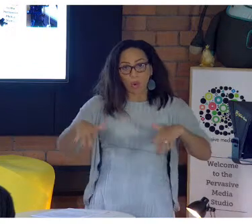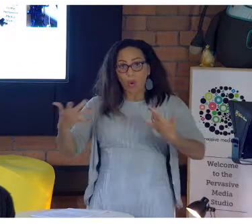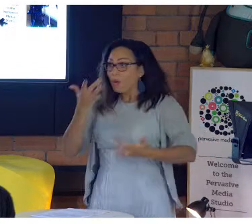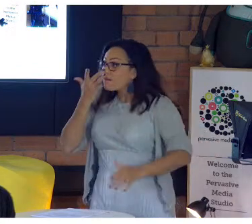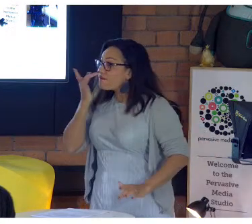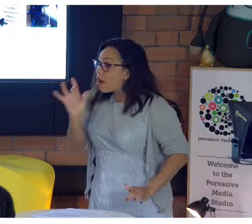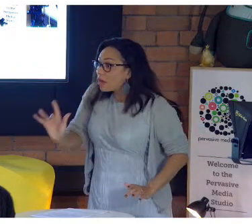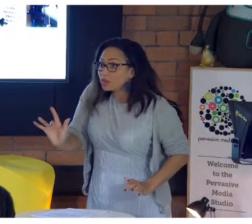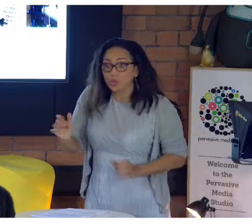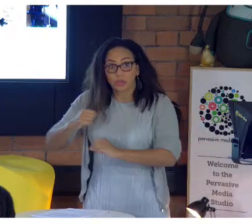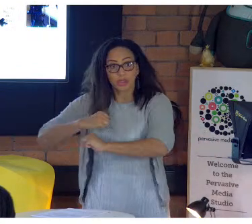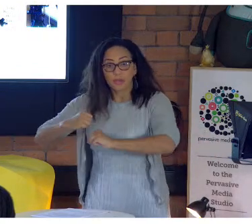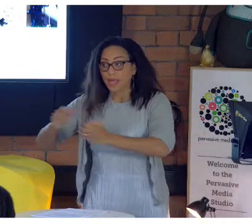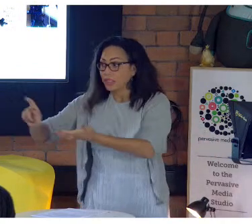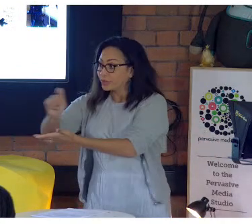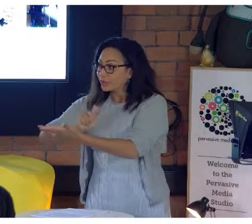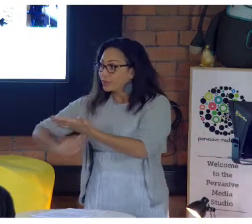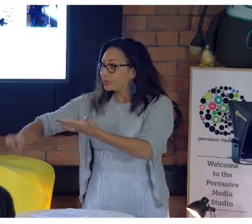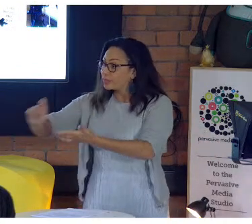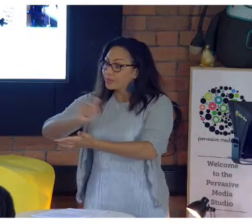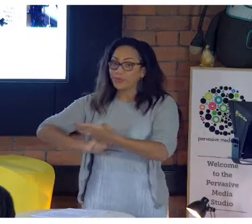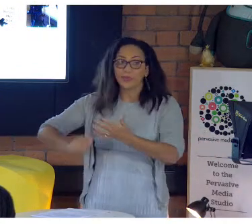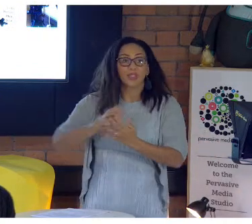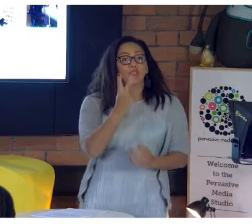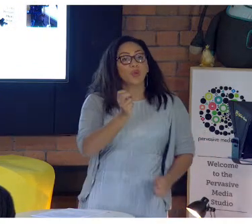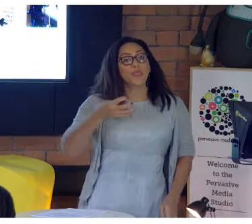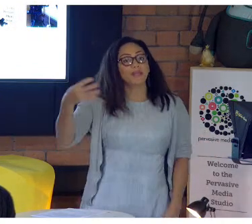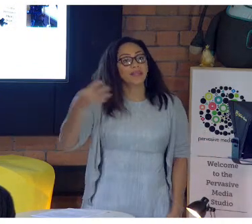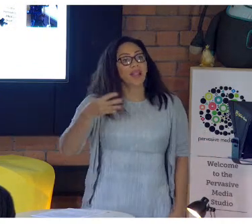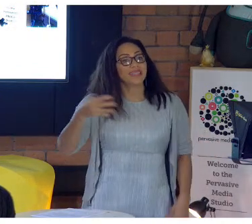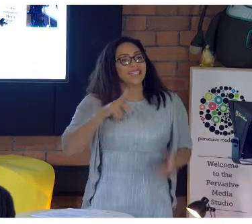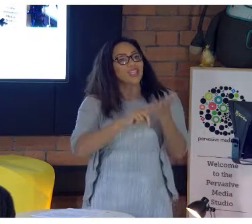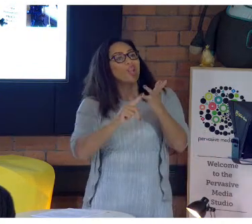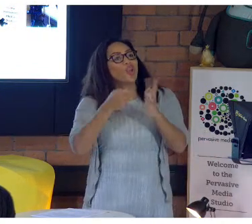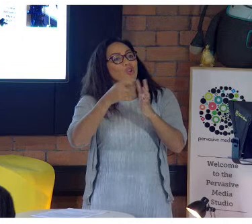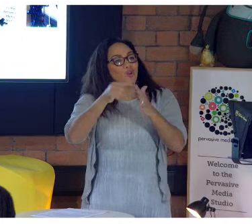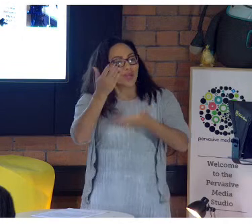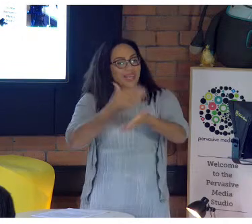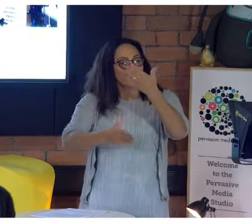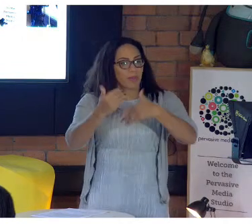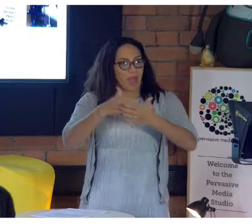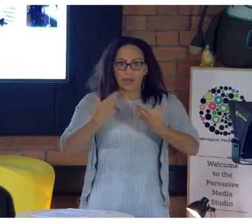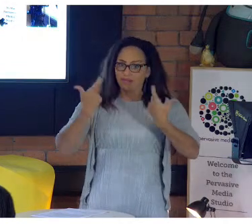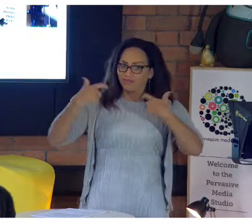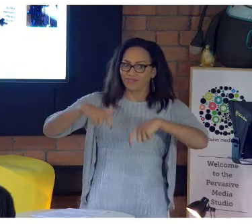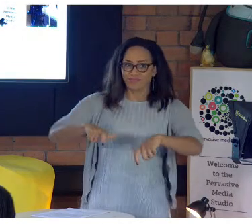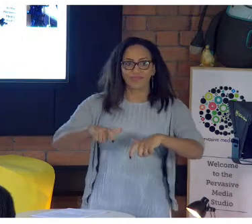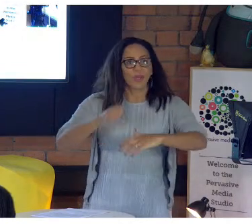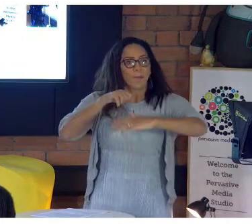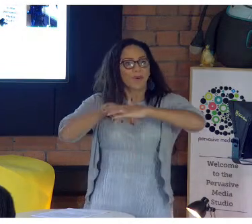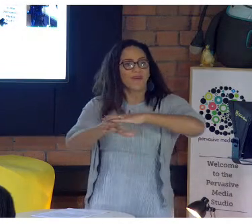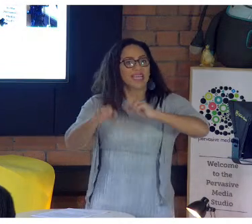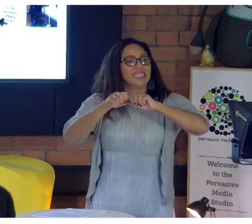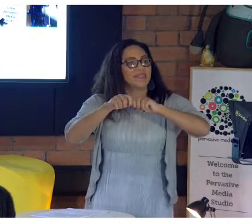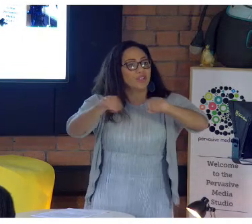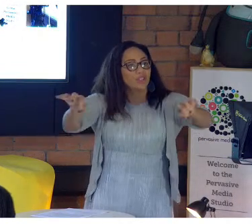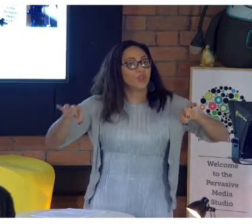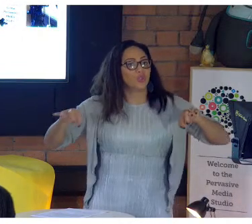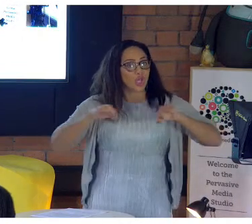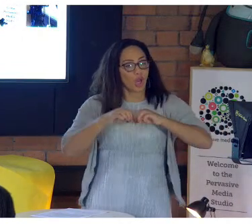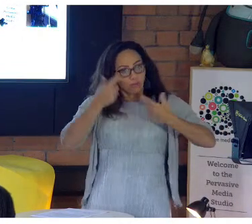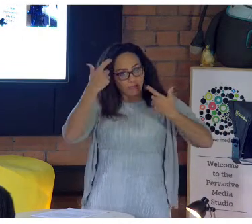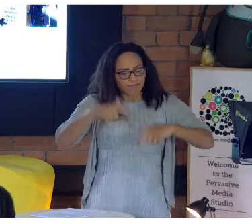just as Luke explained, I became a resident of the Pervasive Media Studio with the idea to explore ways